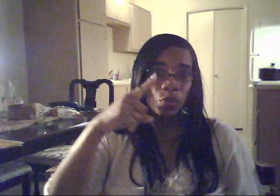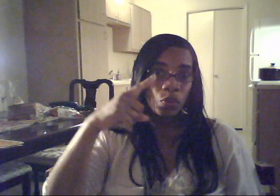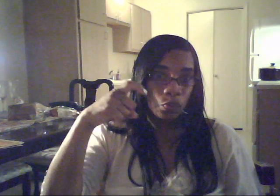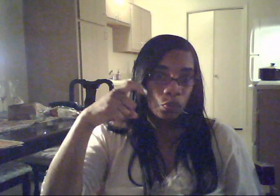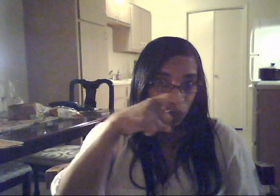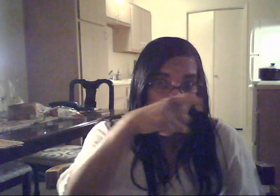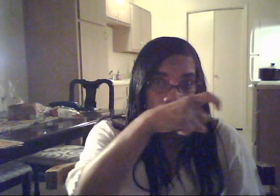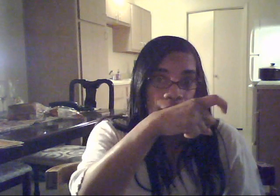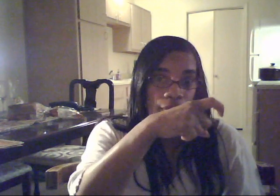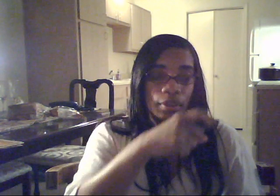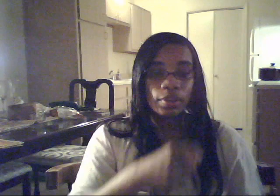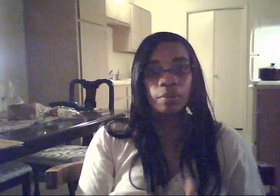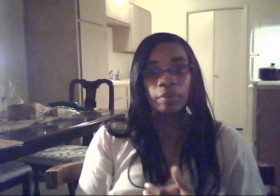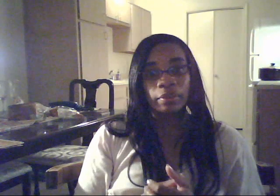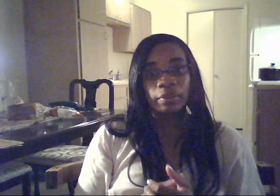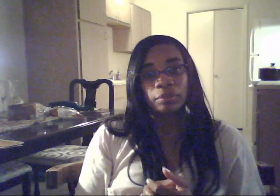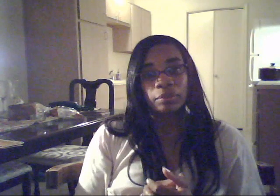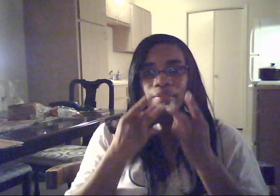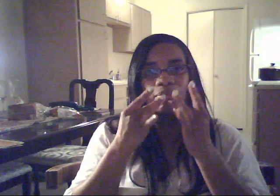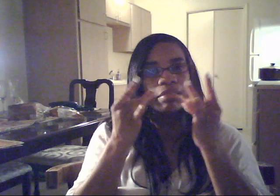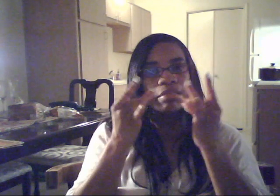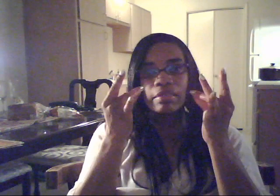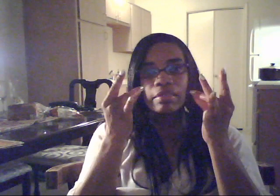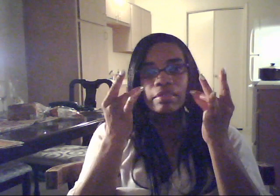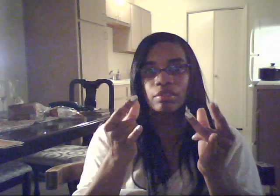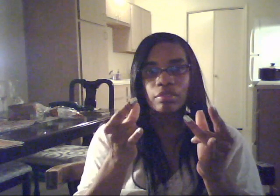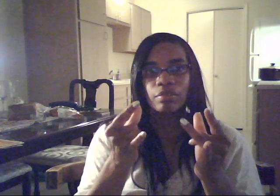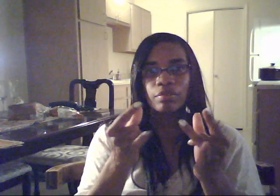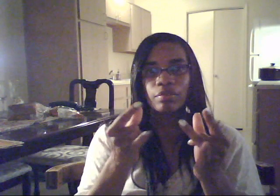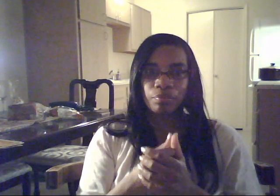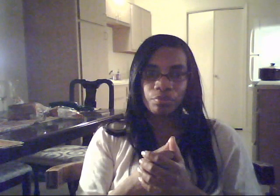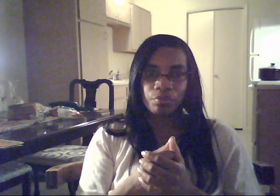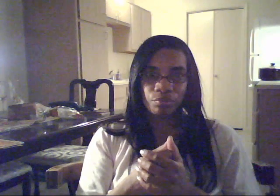State. She told me about a group of killings that took place that are identical